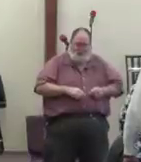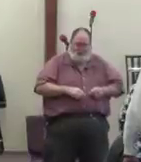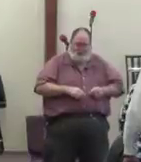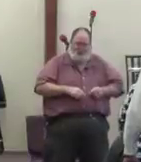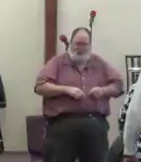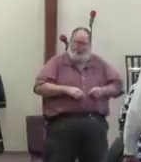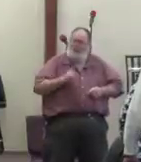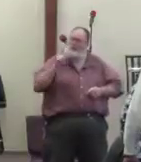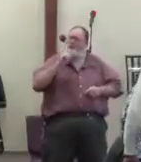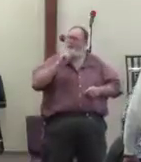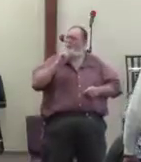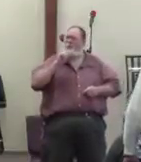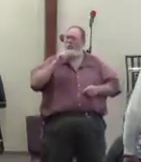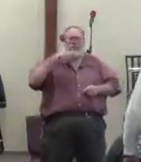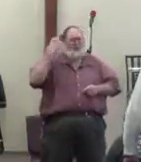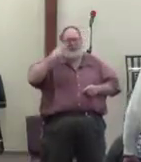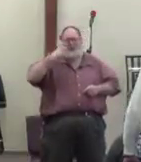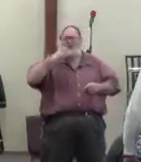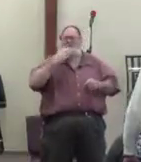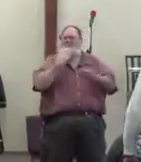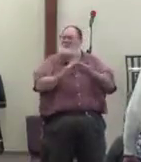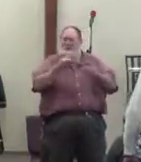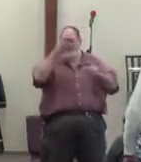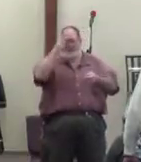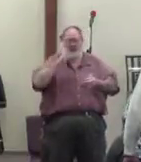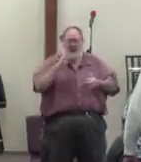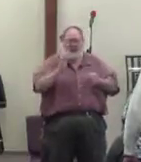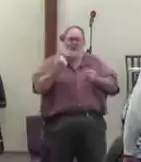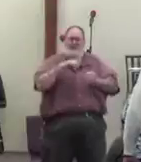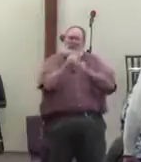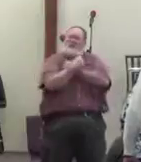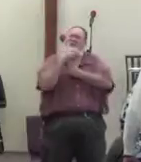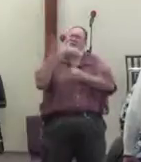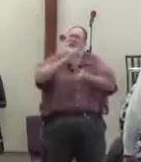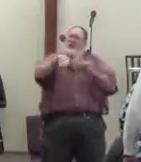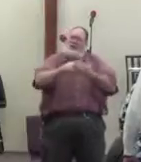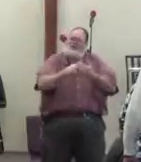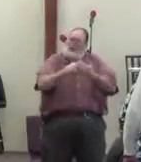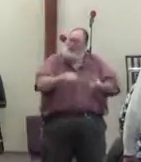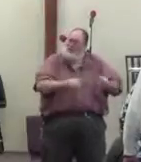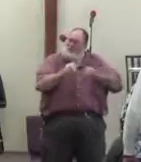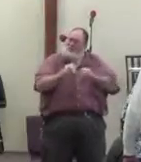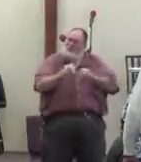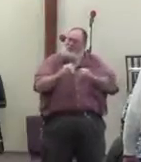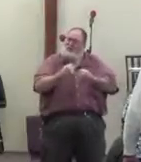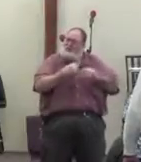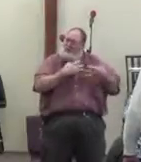Oh, you're such a good God. We love you with all our heart, with all our might, with all our soul.